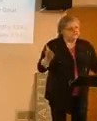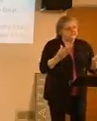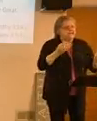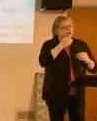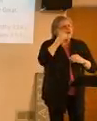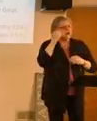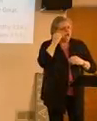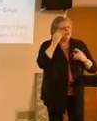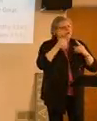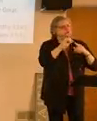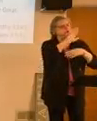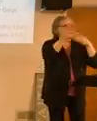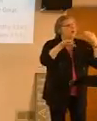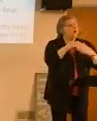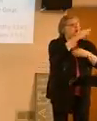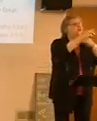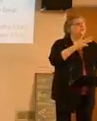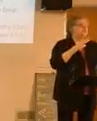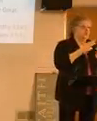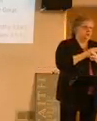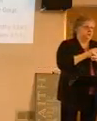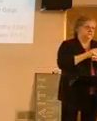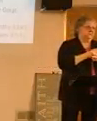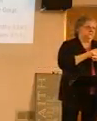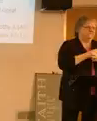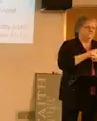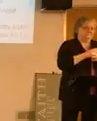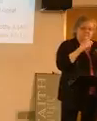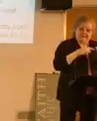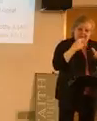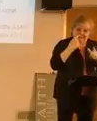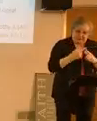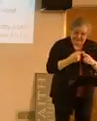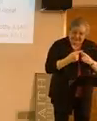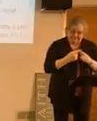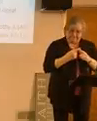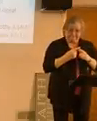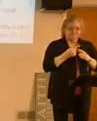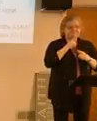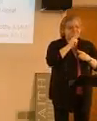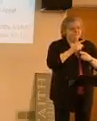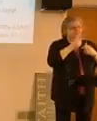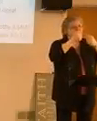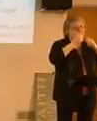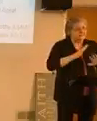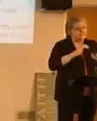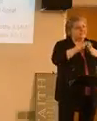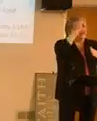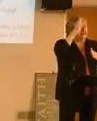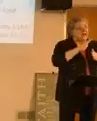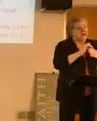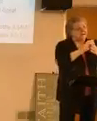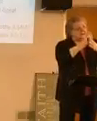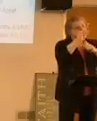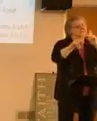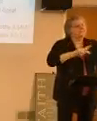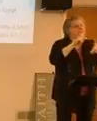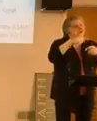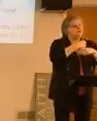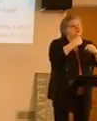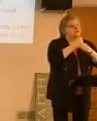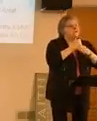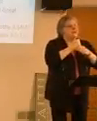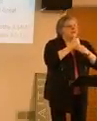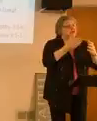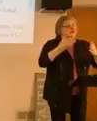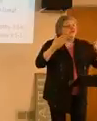to the ends of the earth. And then, what a blessing. God led people to make great